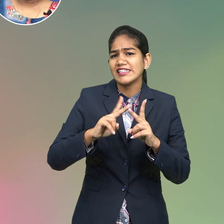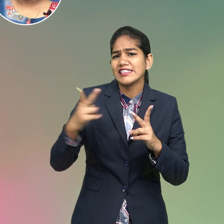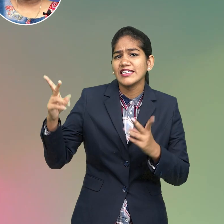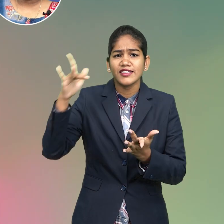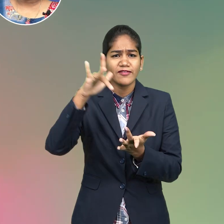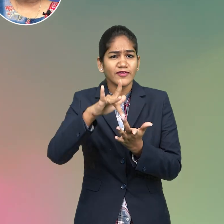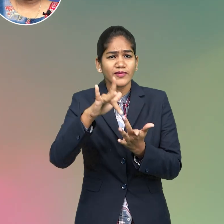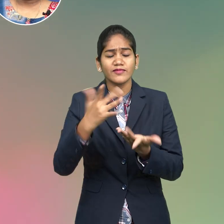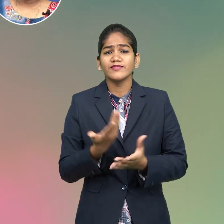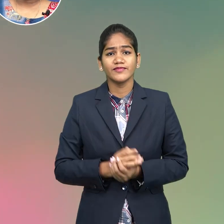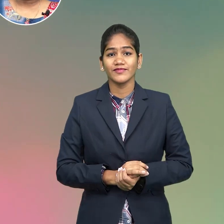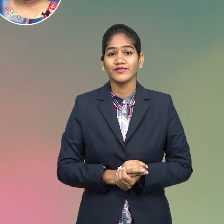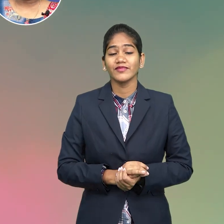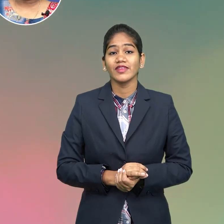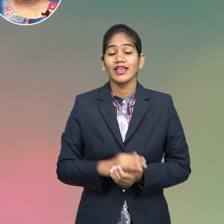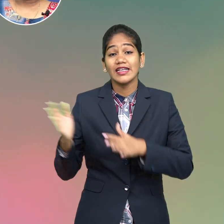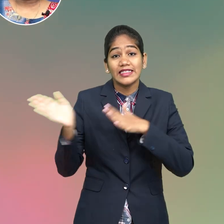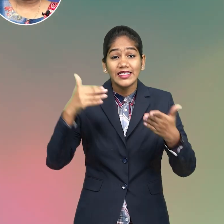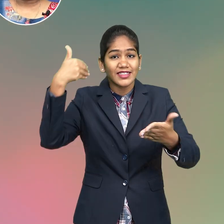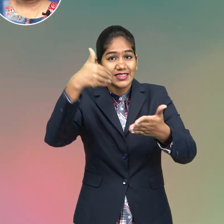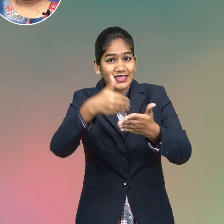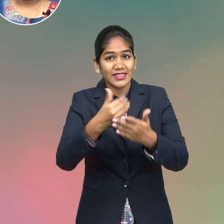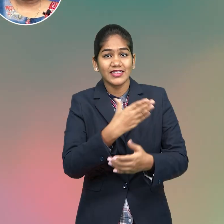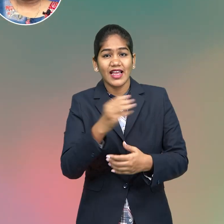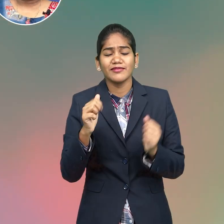Differences between climate and weather.